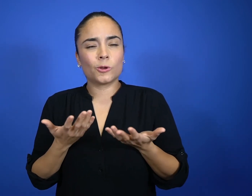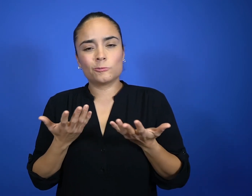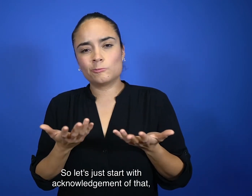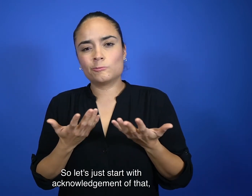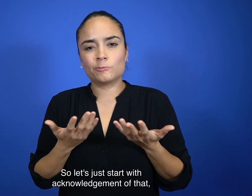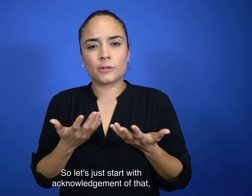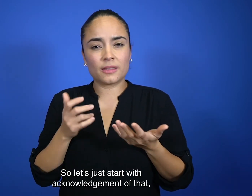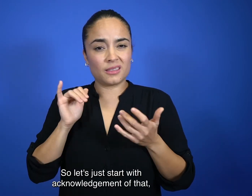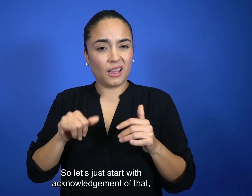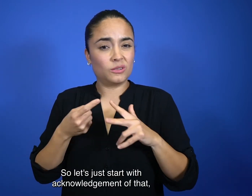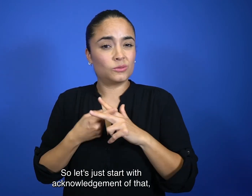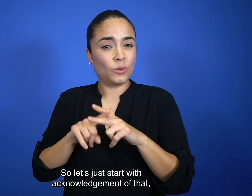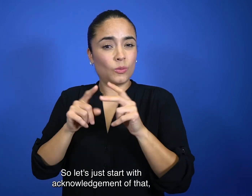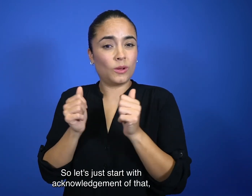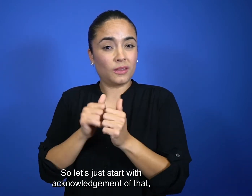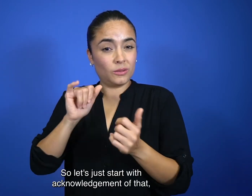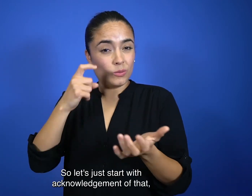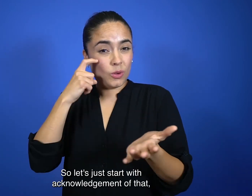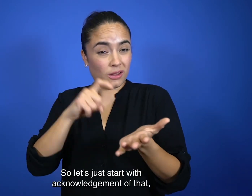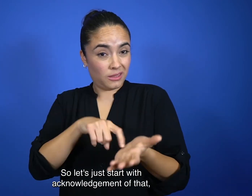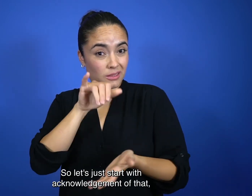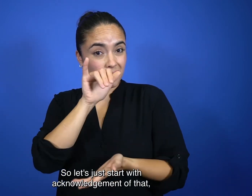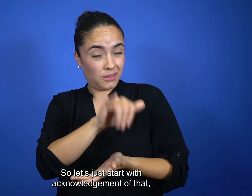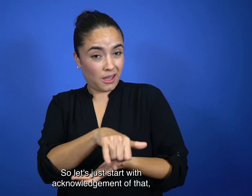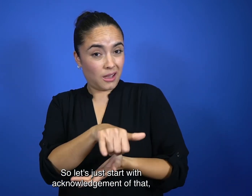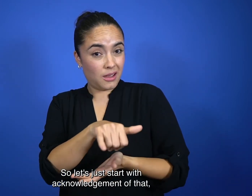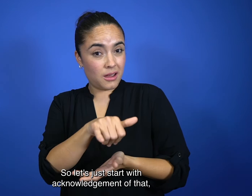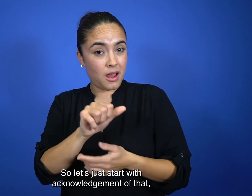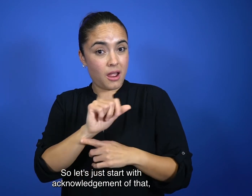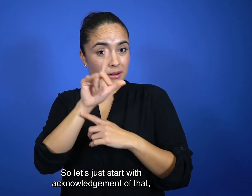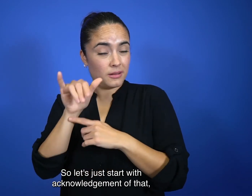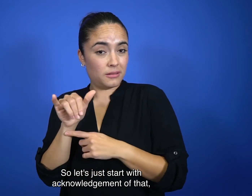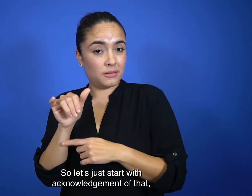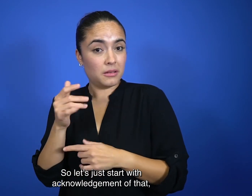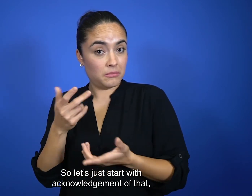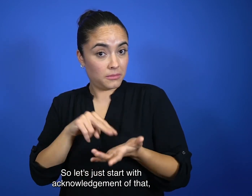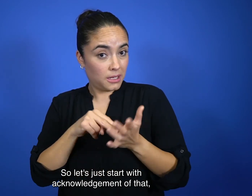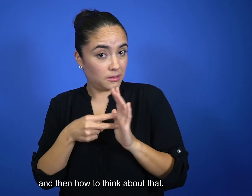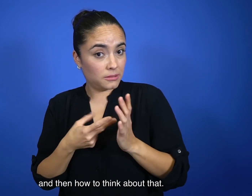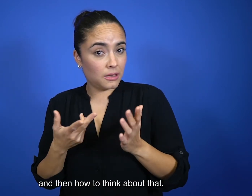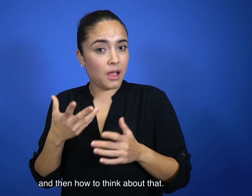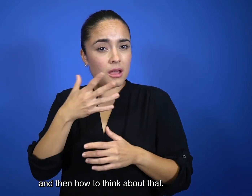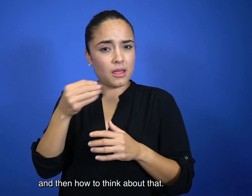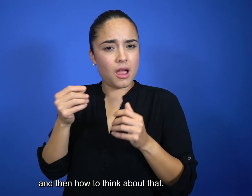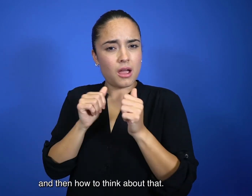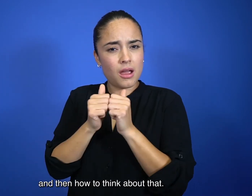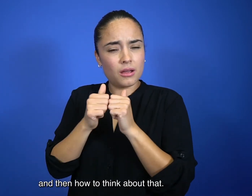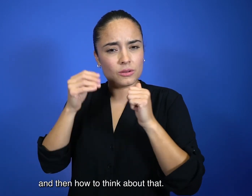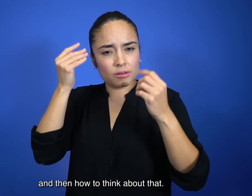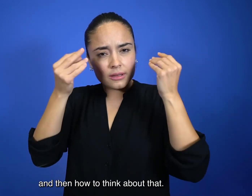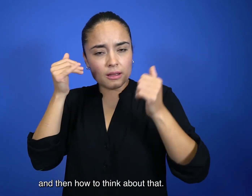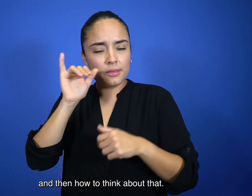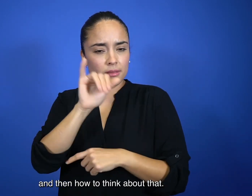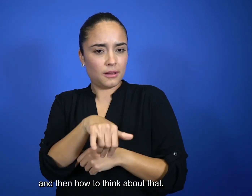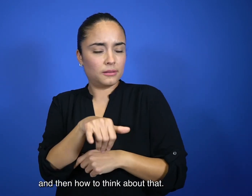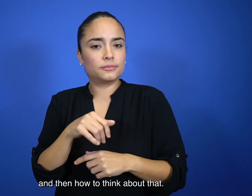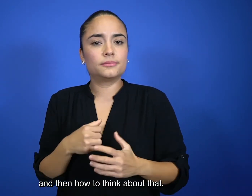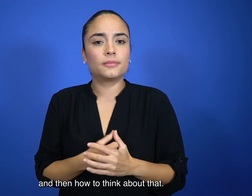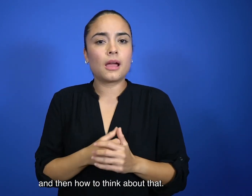so let's talk. Let's just start with acknowledgement of that, and then how to think